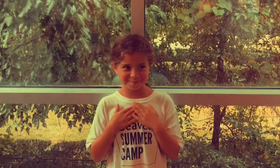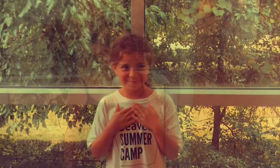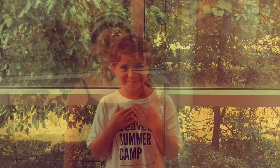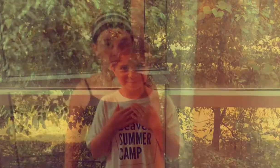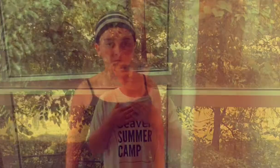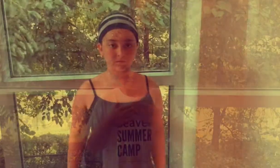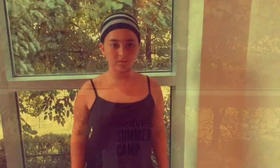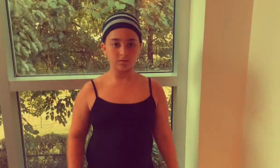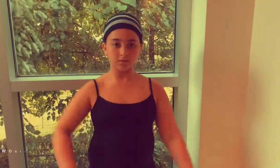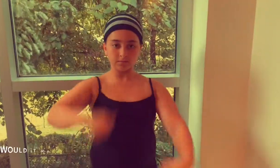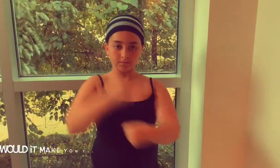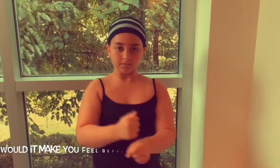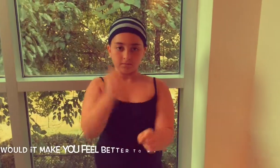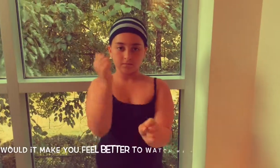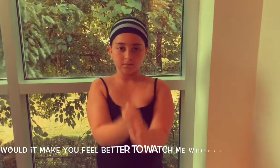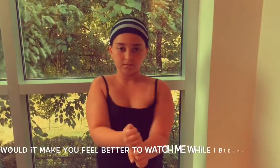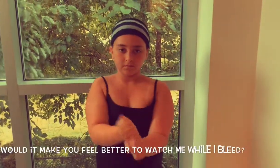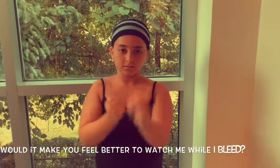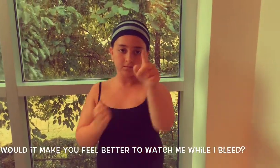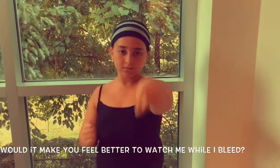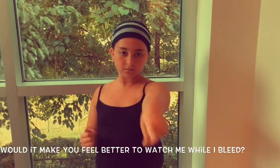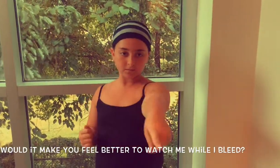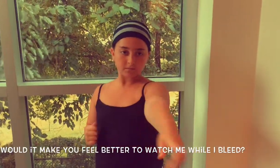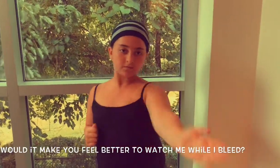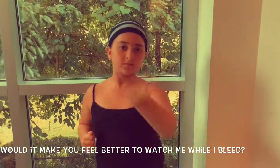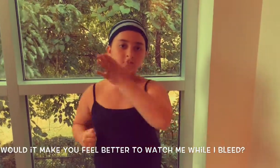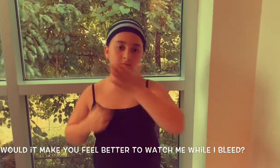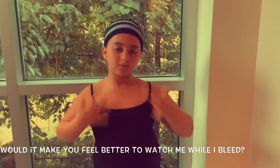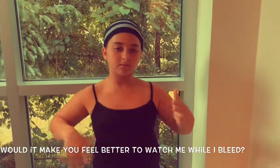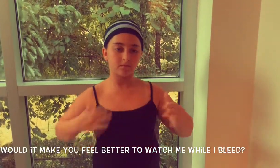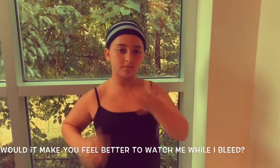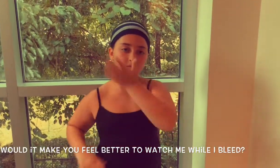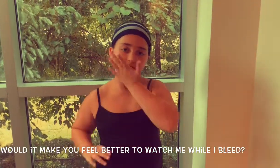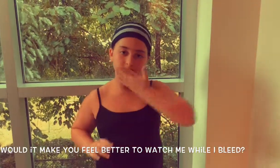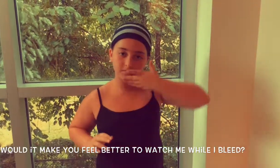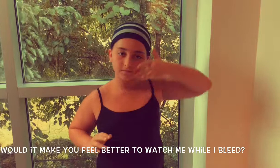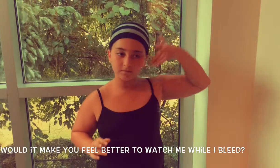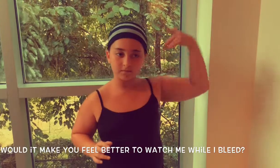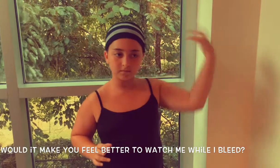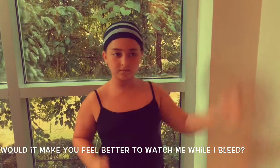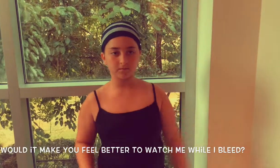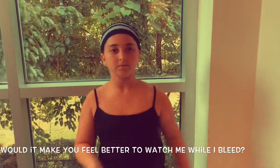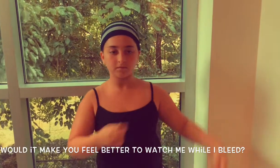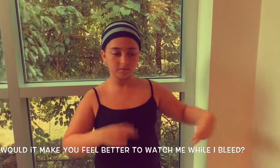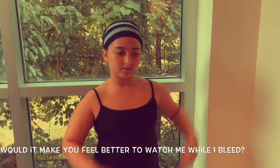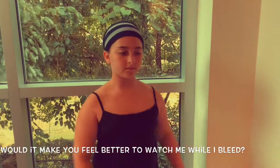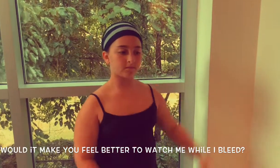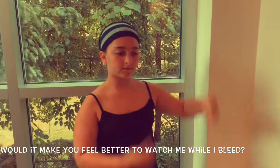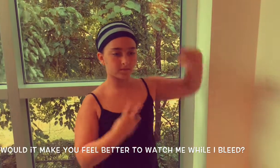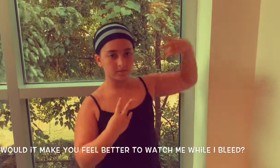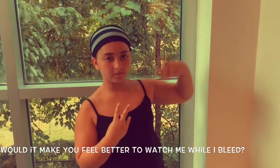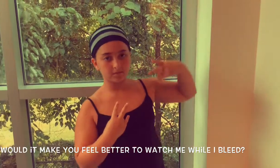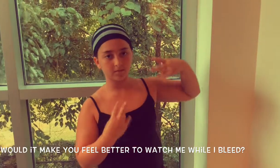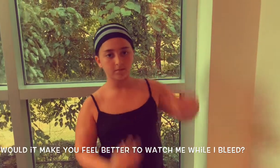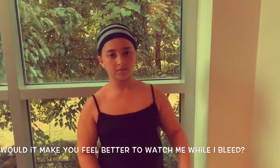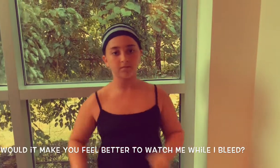me. Would it make you feel better to watch